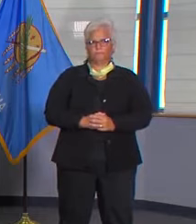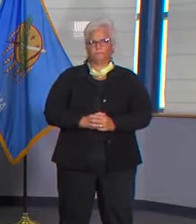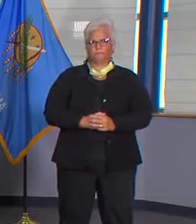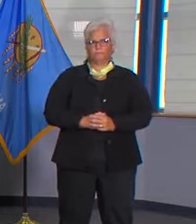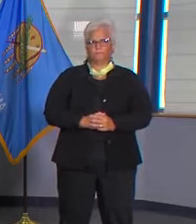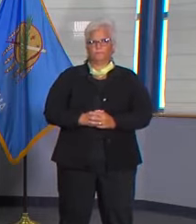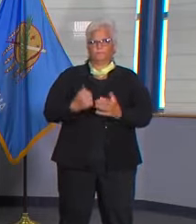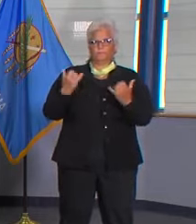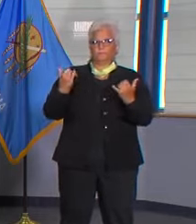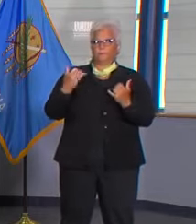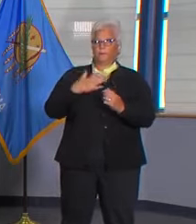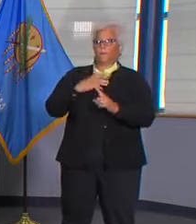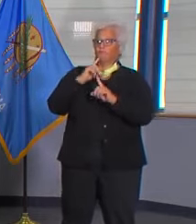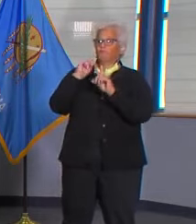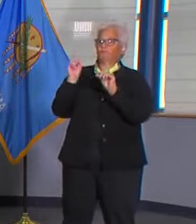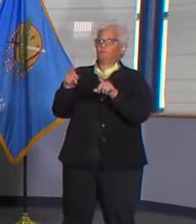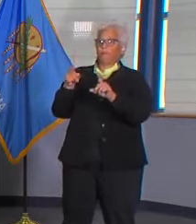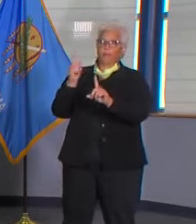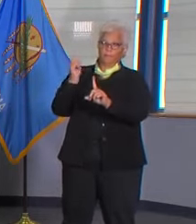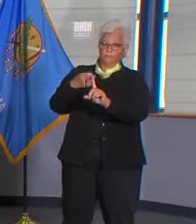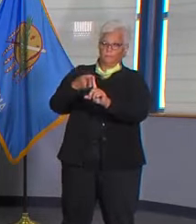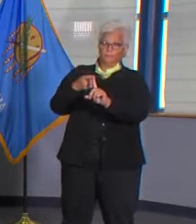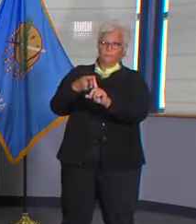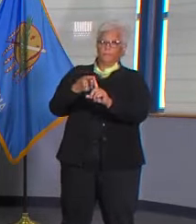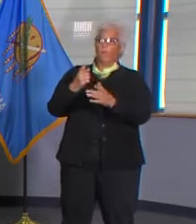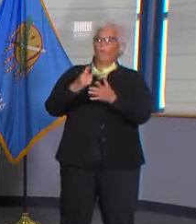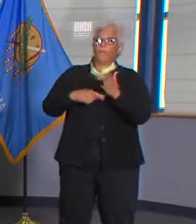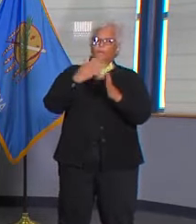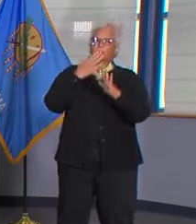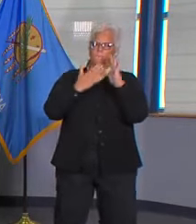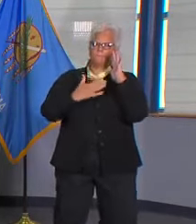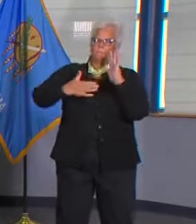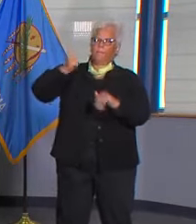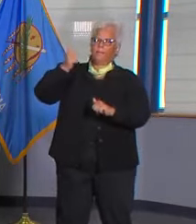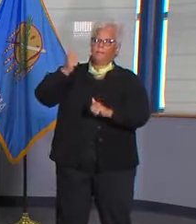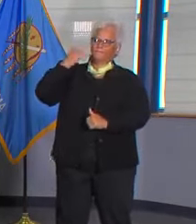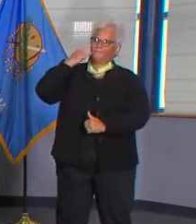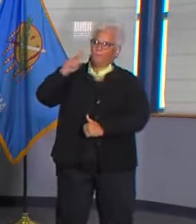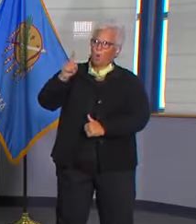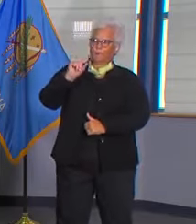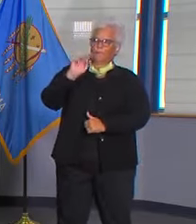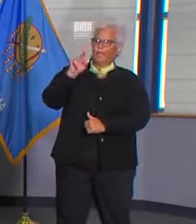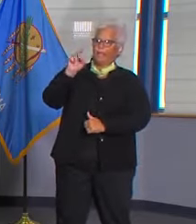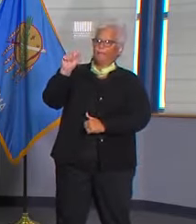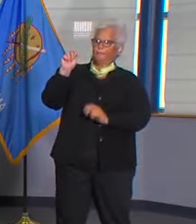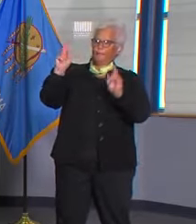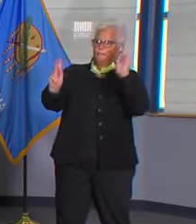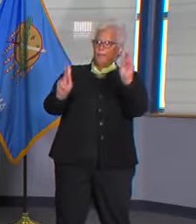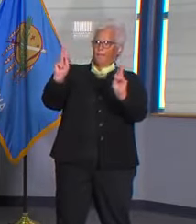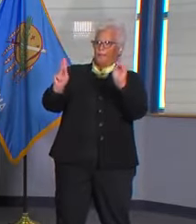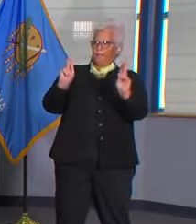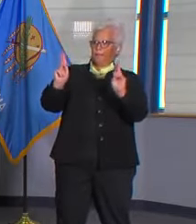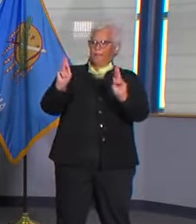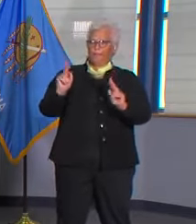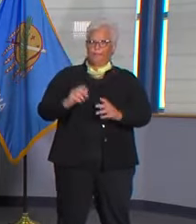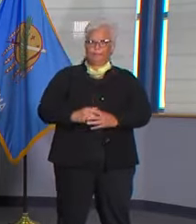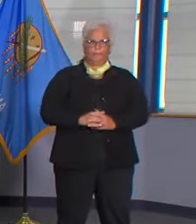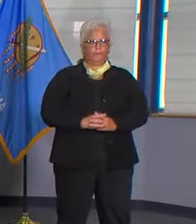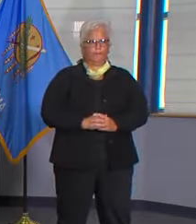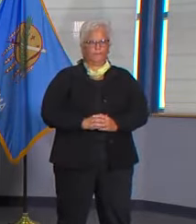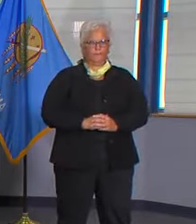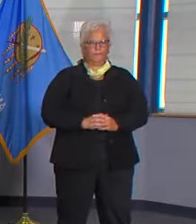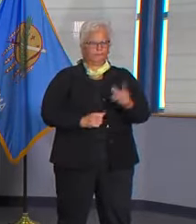be based on what I think is best for my fellow Tulsans. And that's it. Hey, Bynum, I just have a quick